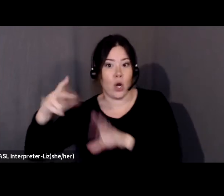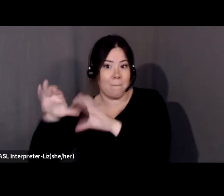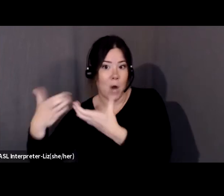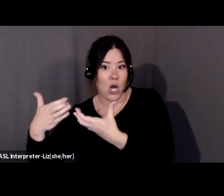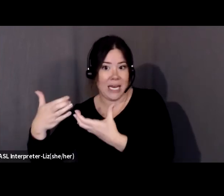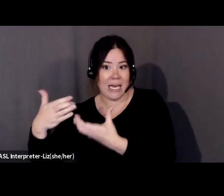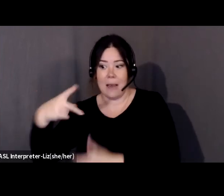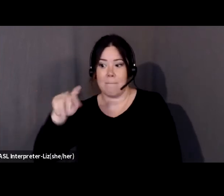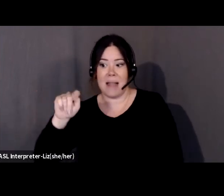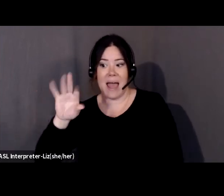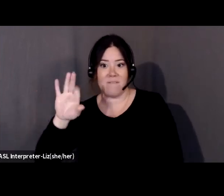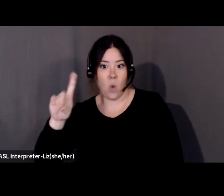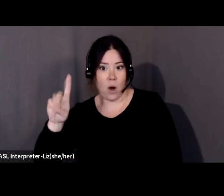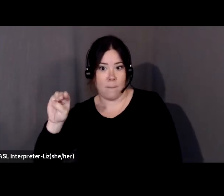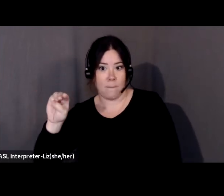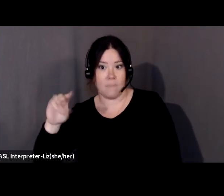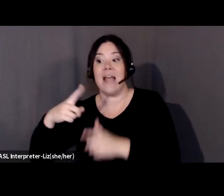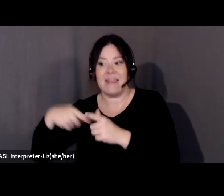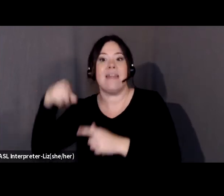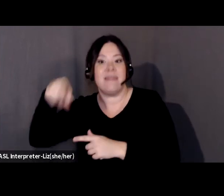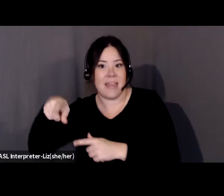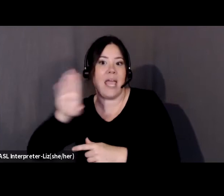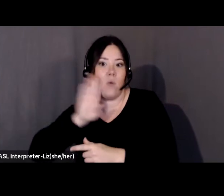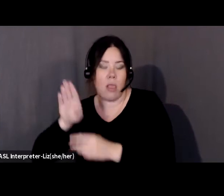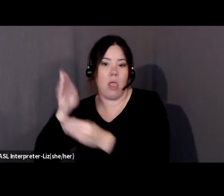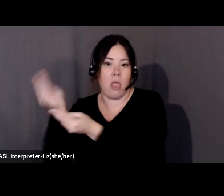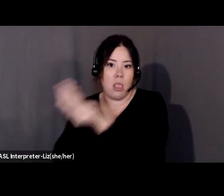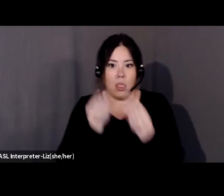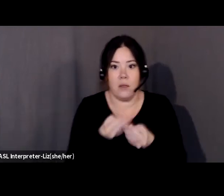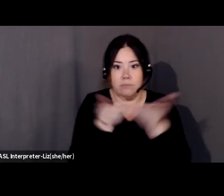add it through there to the various podcast site.